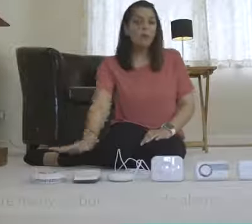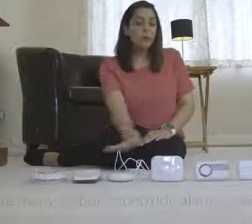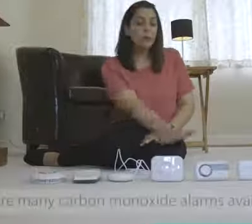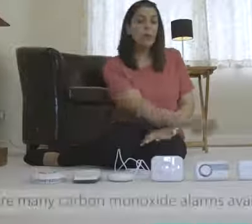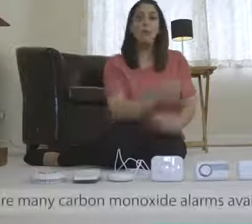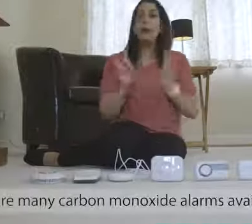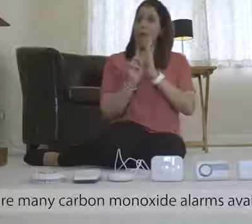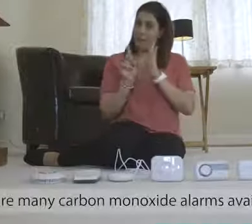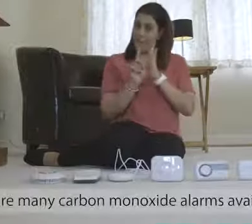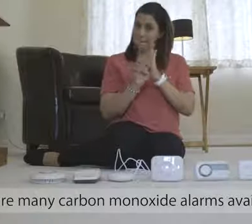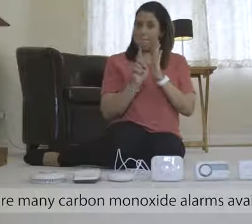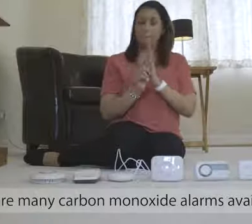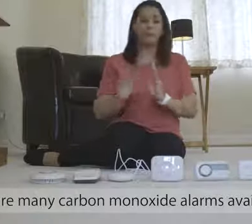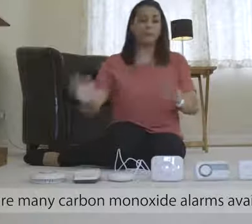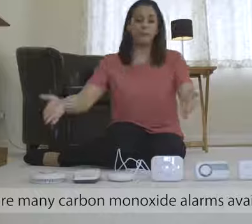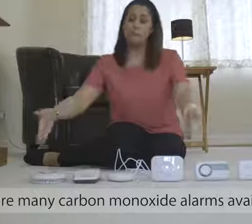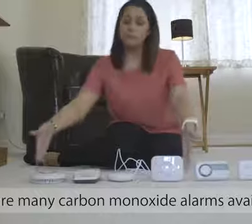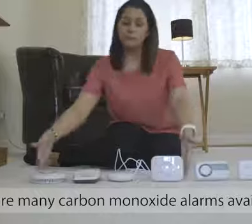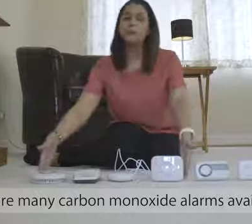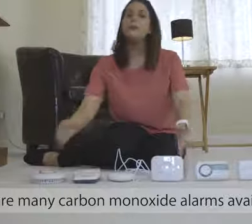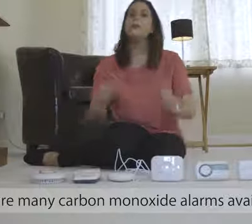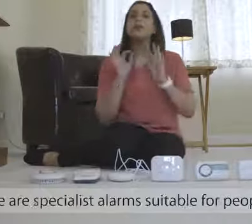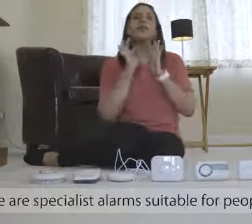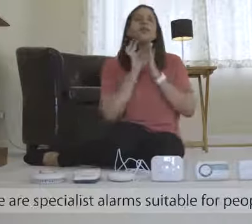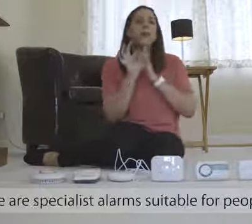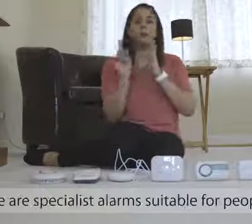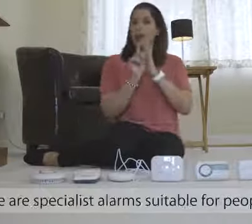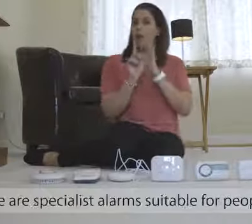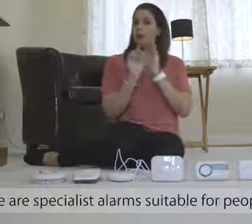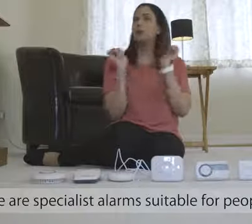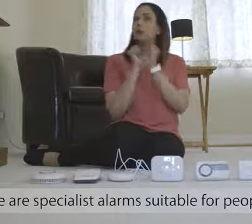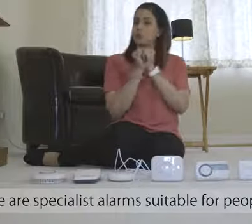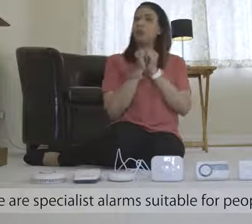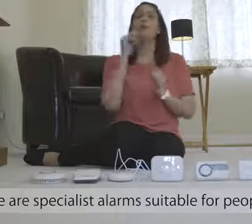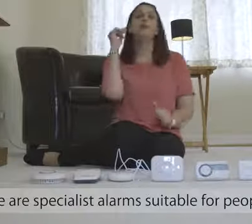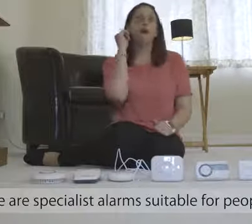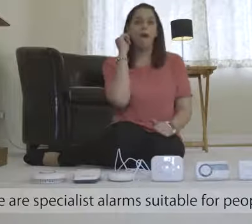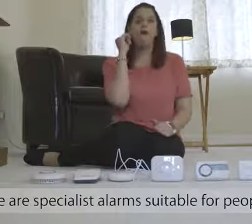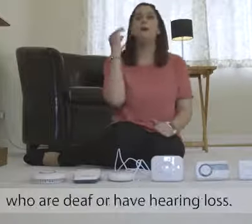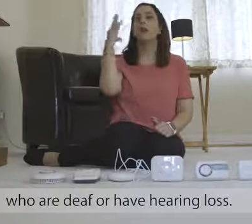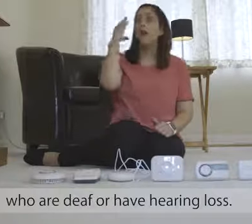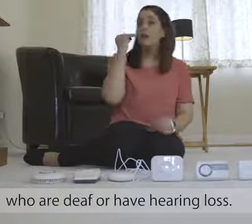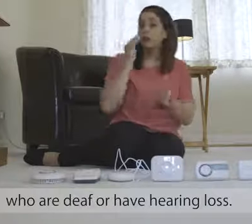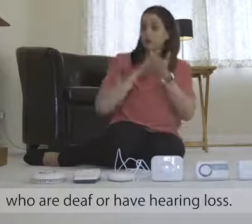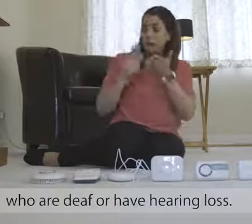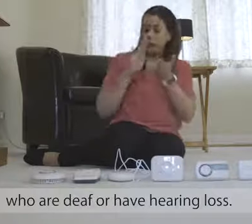There are many carbon monoxide alarms available. There are specialist alarms suitable for people who are deaf or have hearing